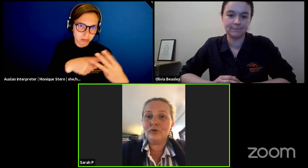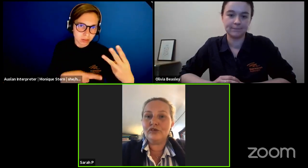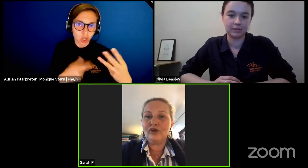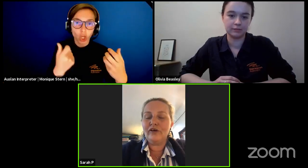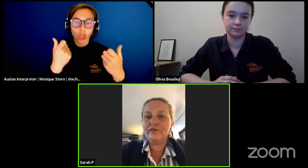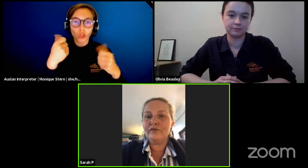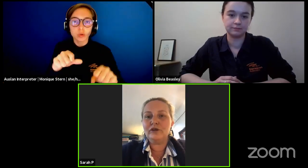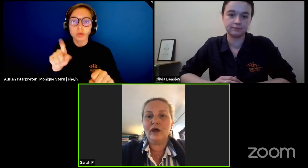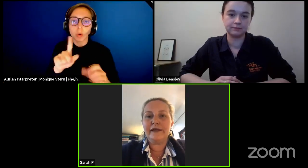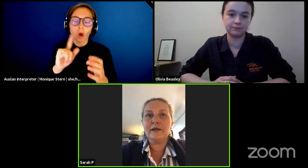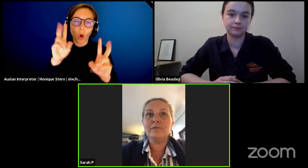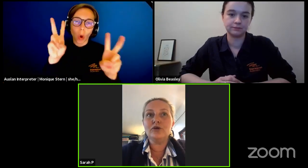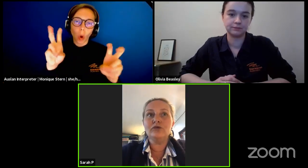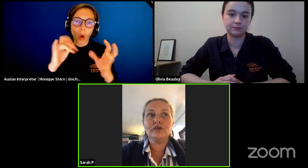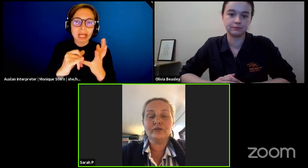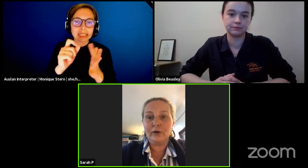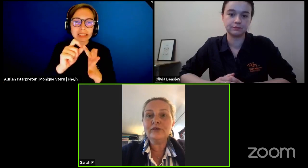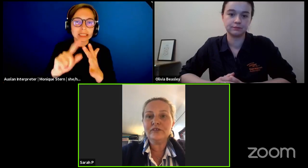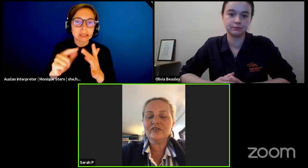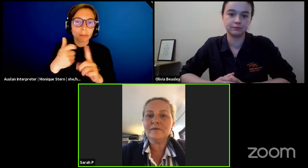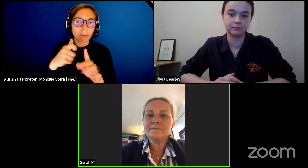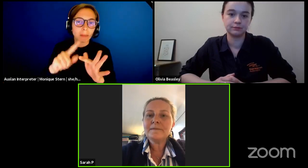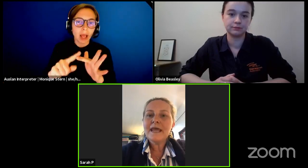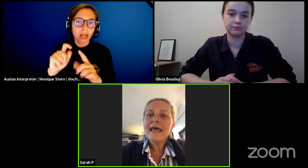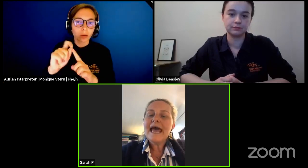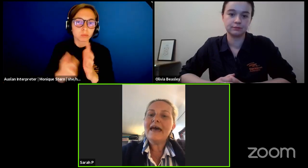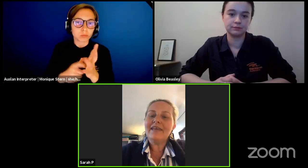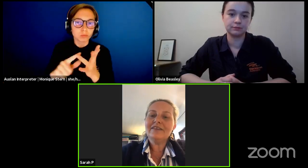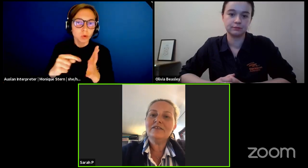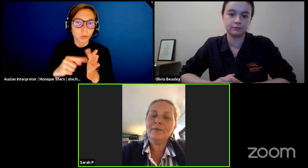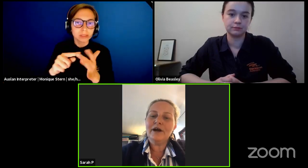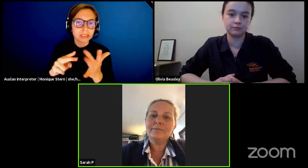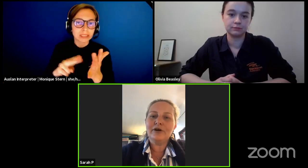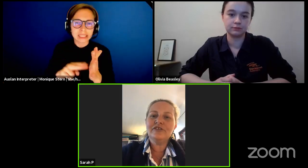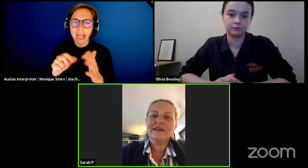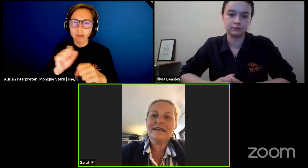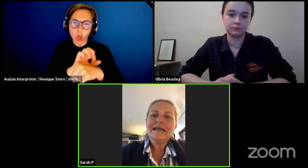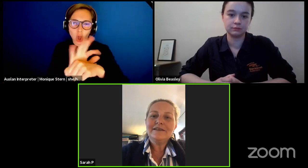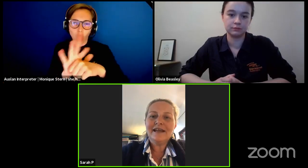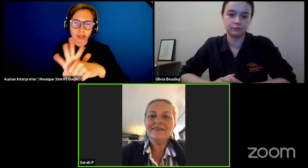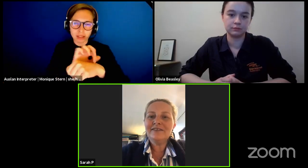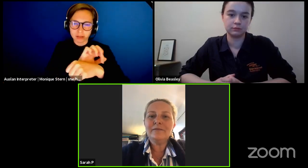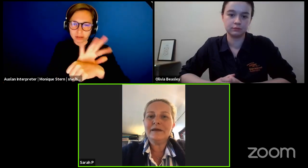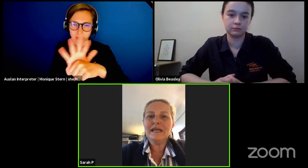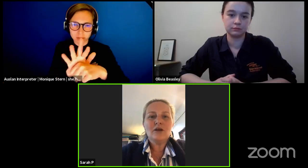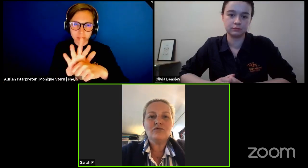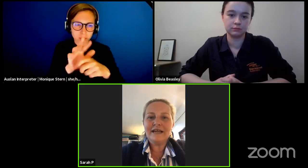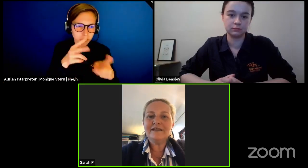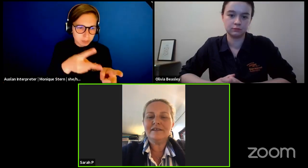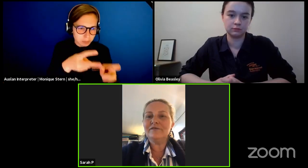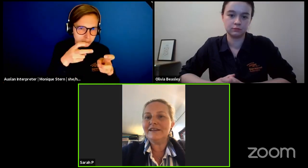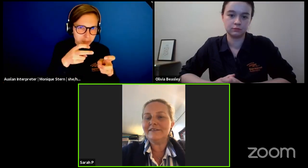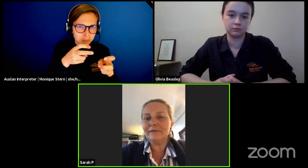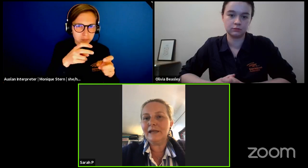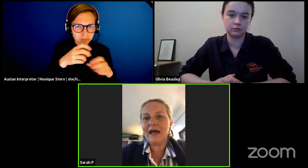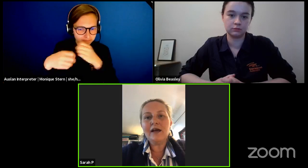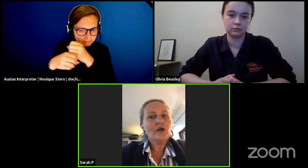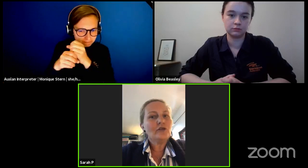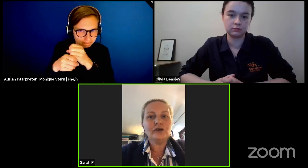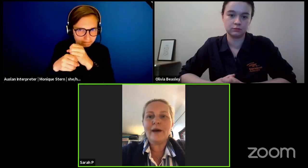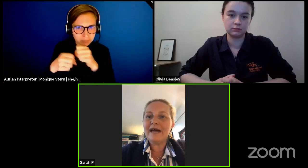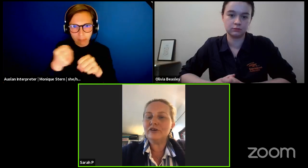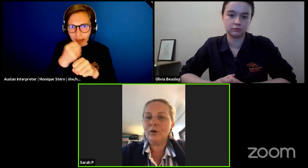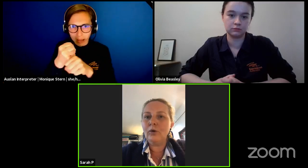main source of, if you like, immune response. And that spike protein tends to be relatively